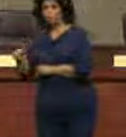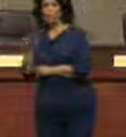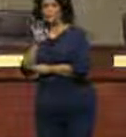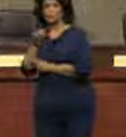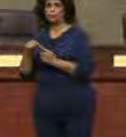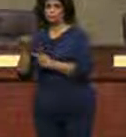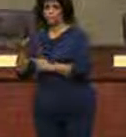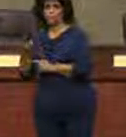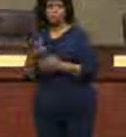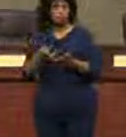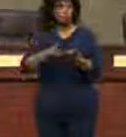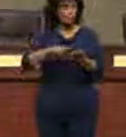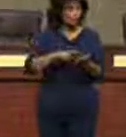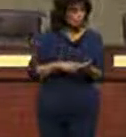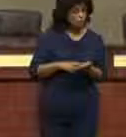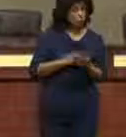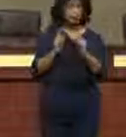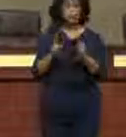to